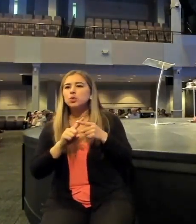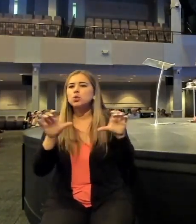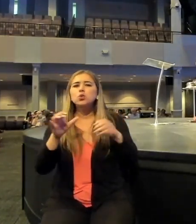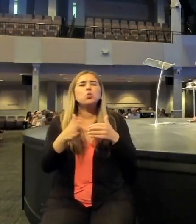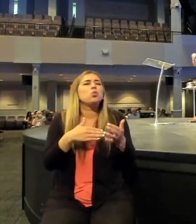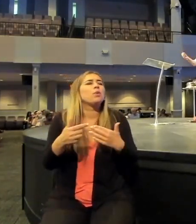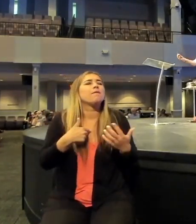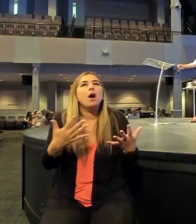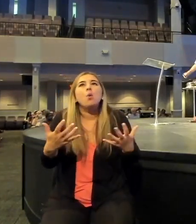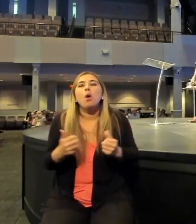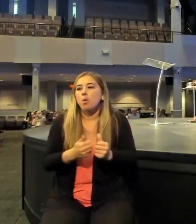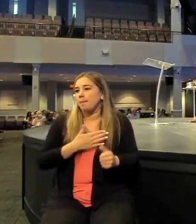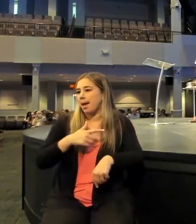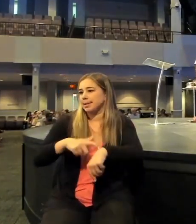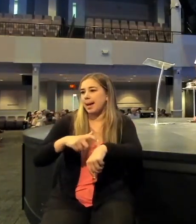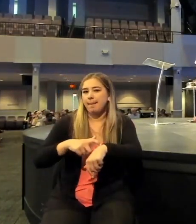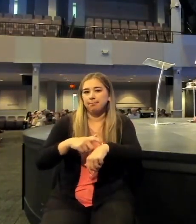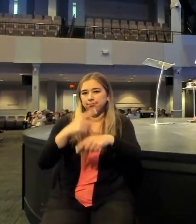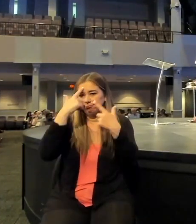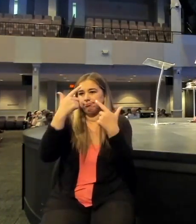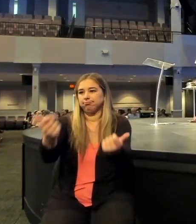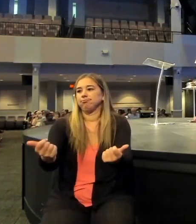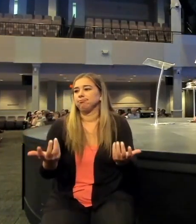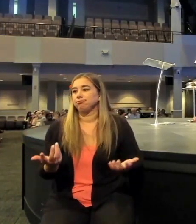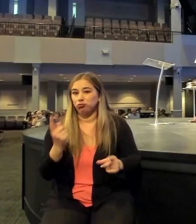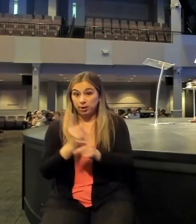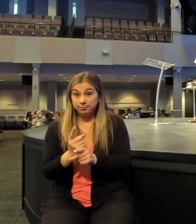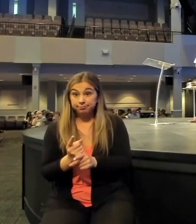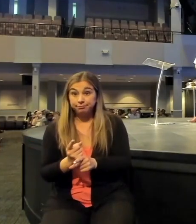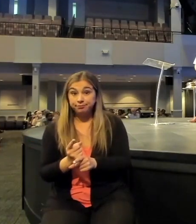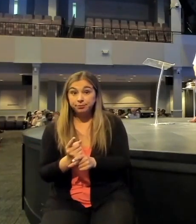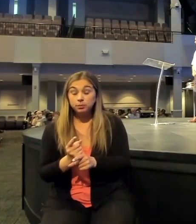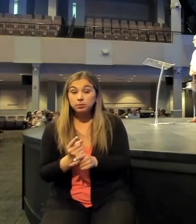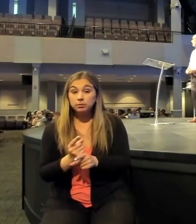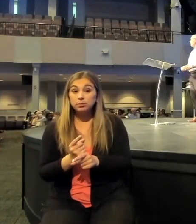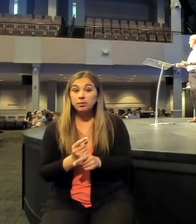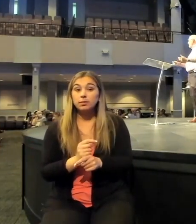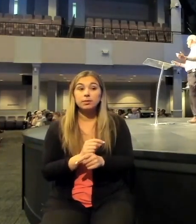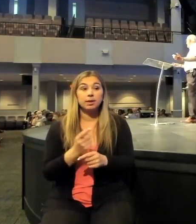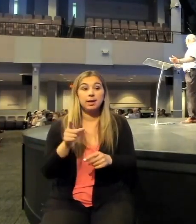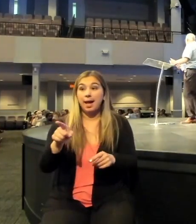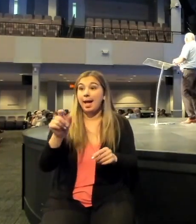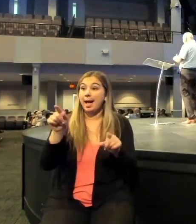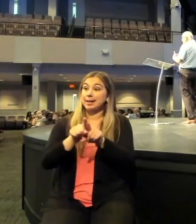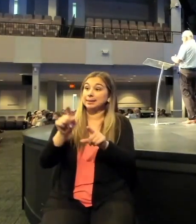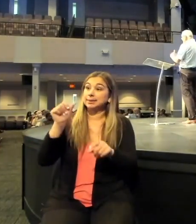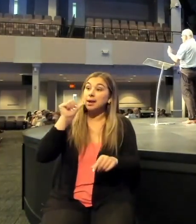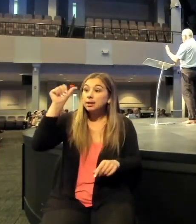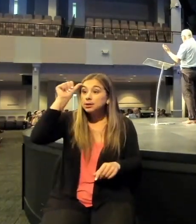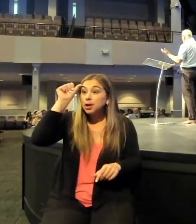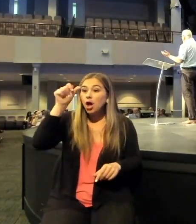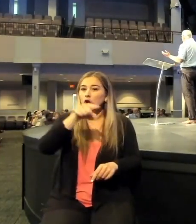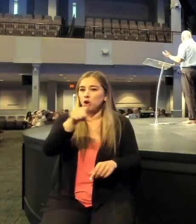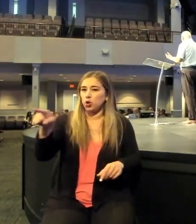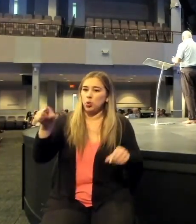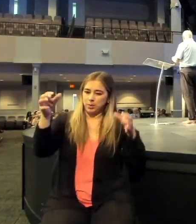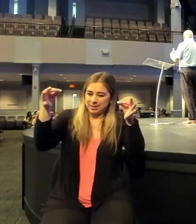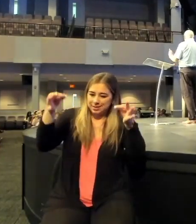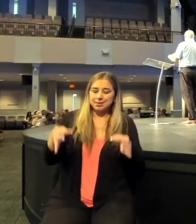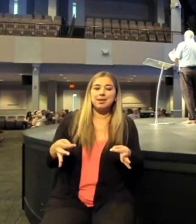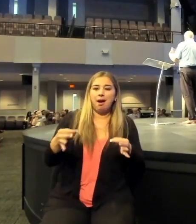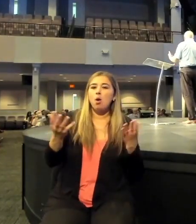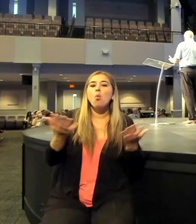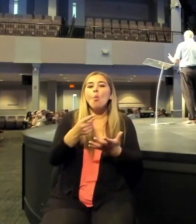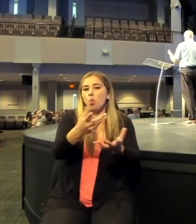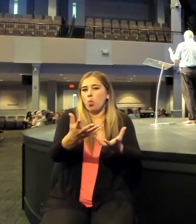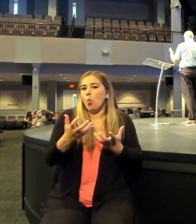your time any way you want to. As a grown-up adult, you get to make choices as